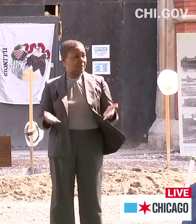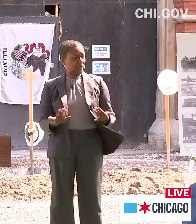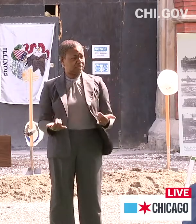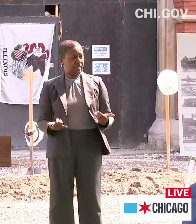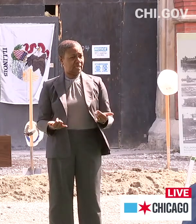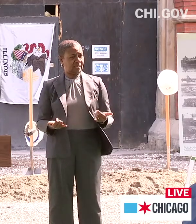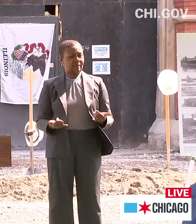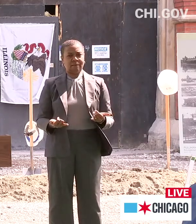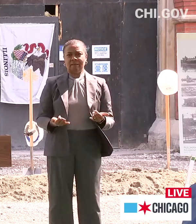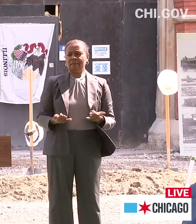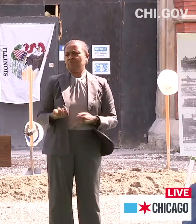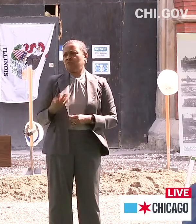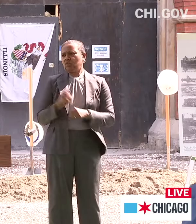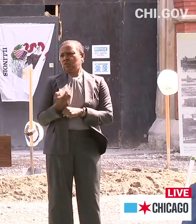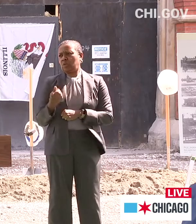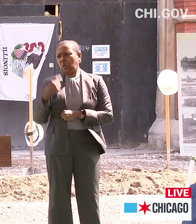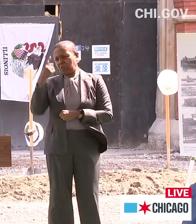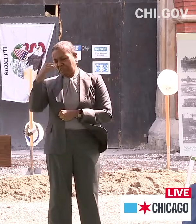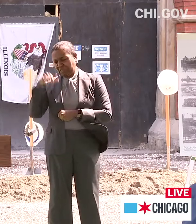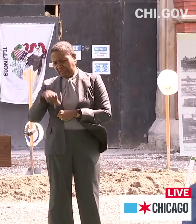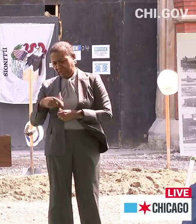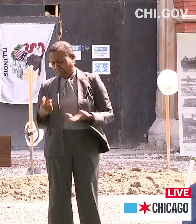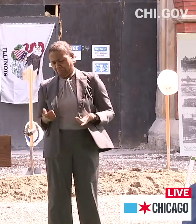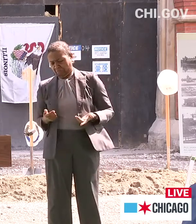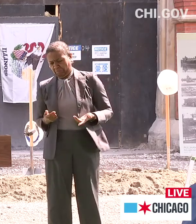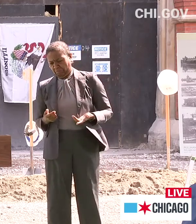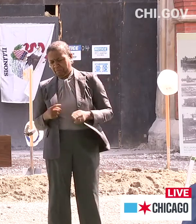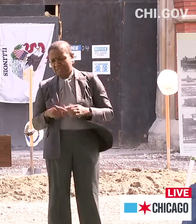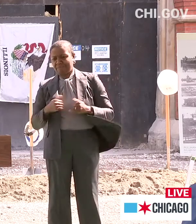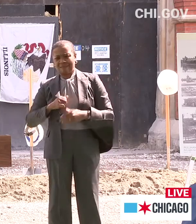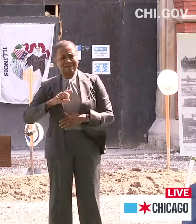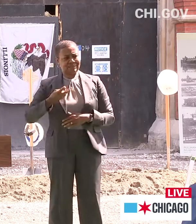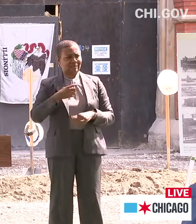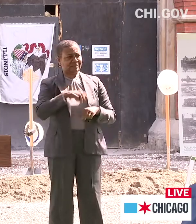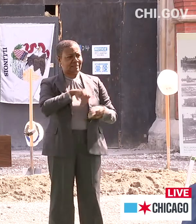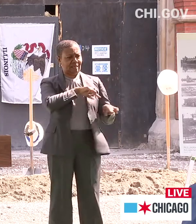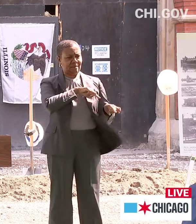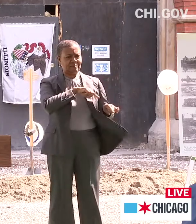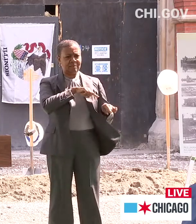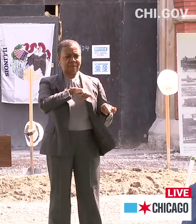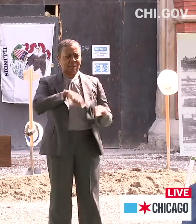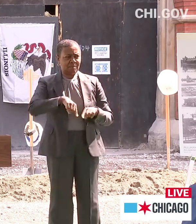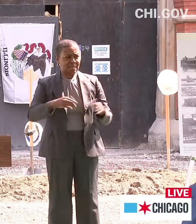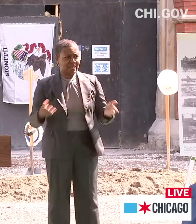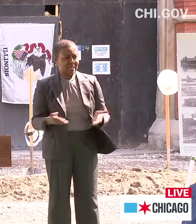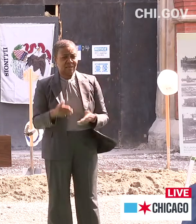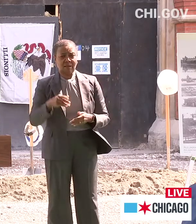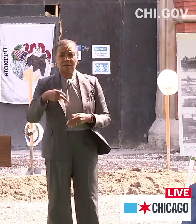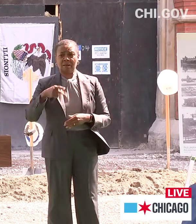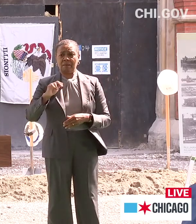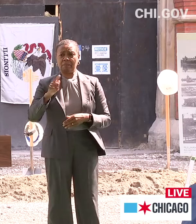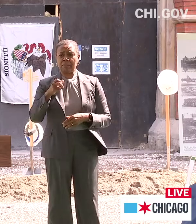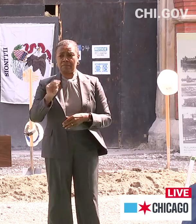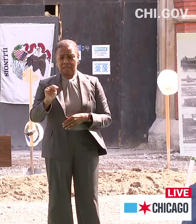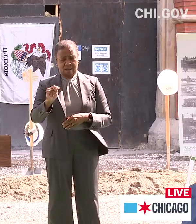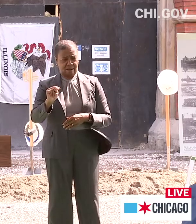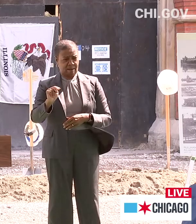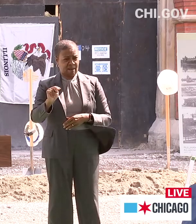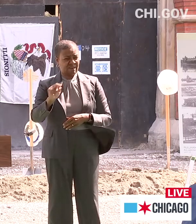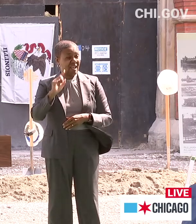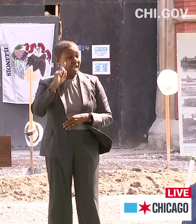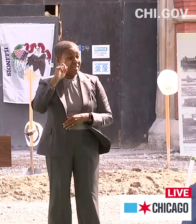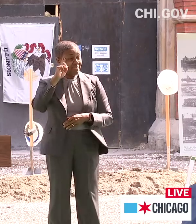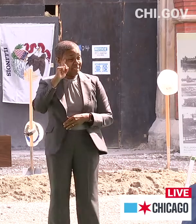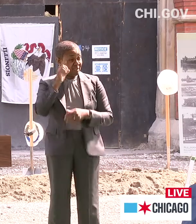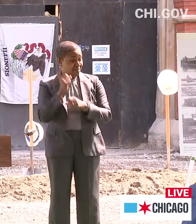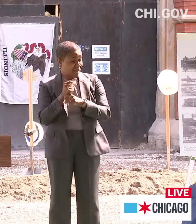have thought that several years ago, but this is my second consecutive Labor Day at Pullman. And I think I want to